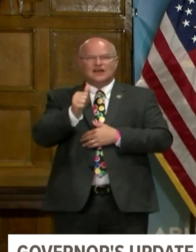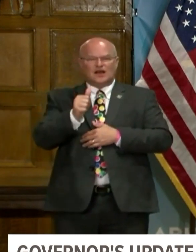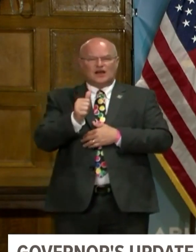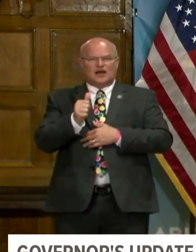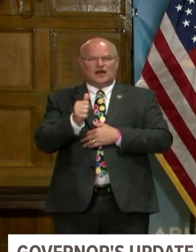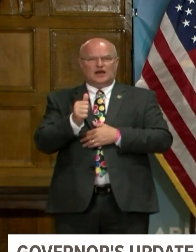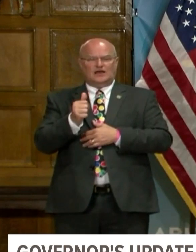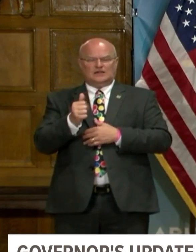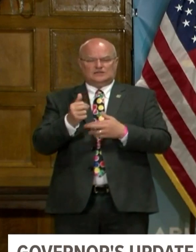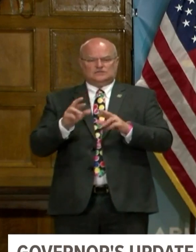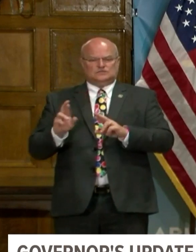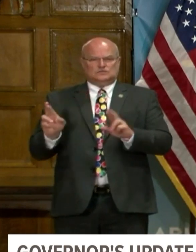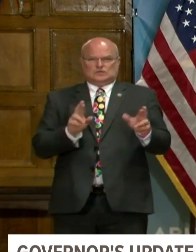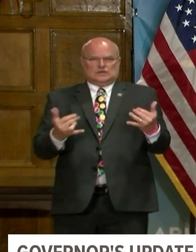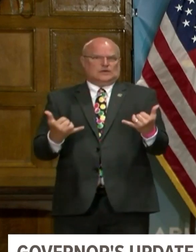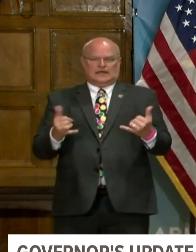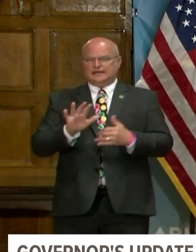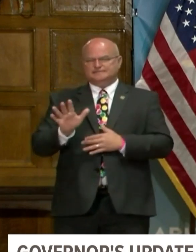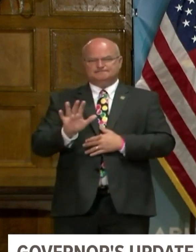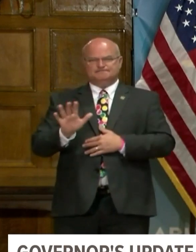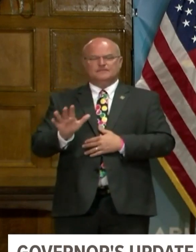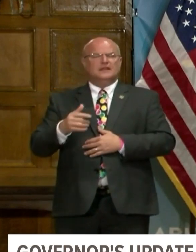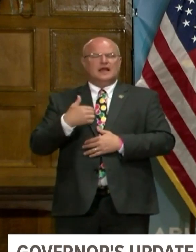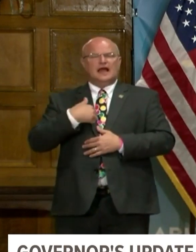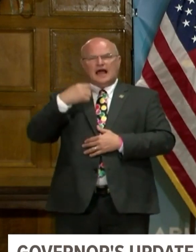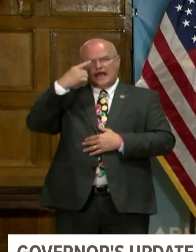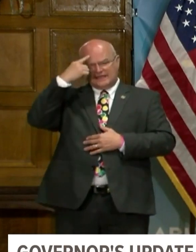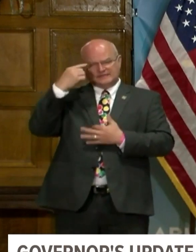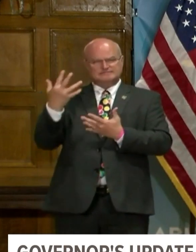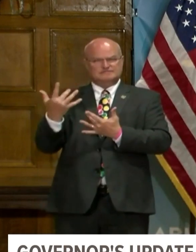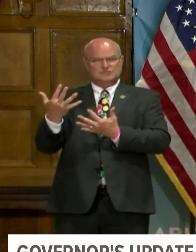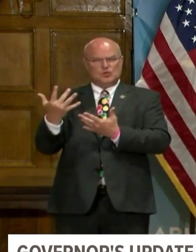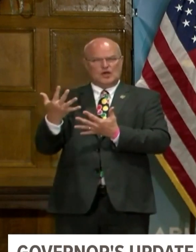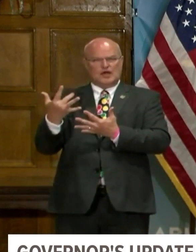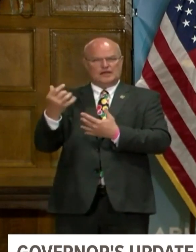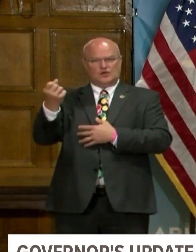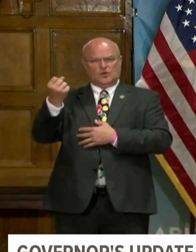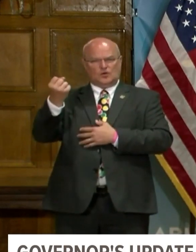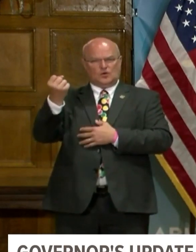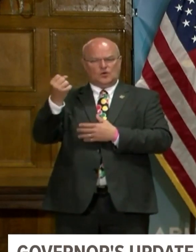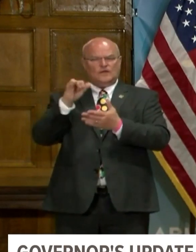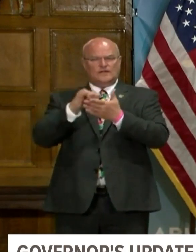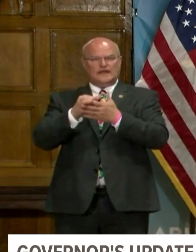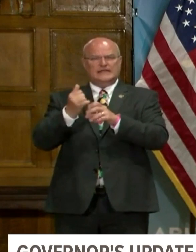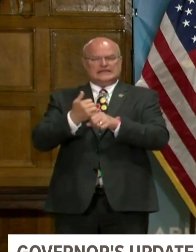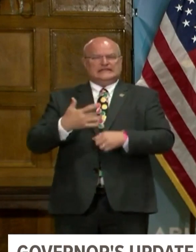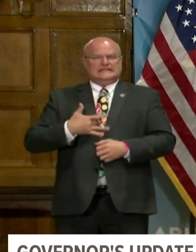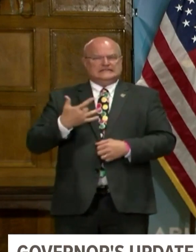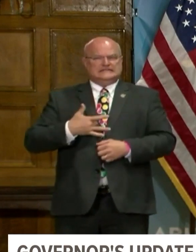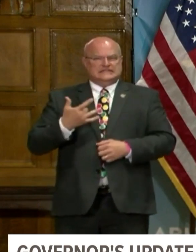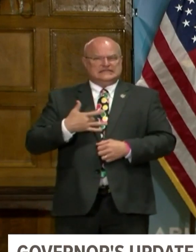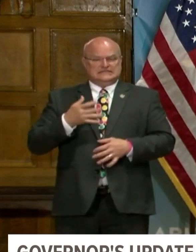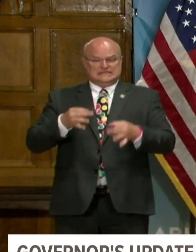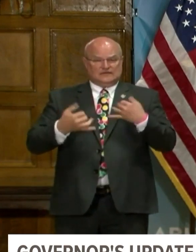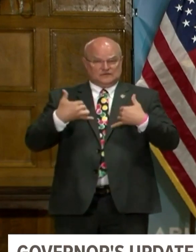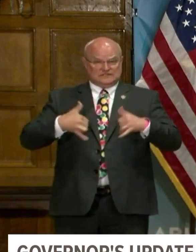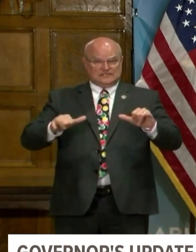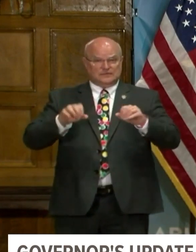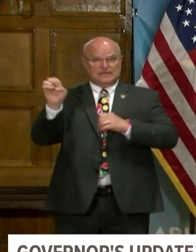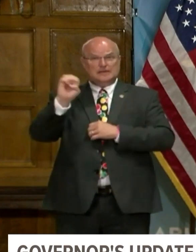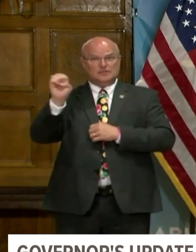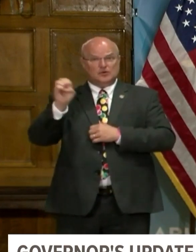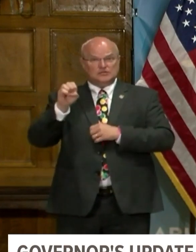front burner of my issues right now. I think we're going to need to wait a little bit longer to get a sense as to, one, whether we'll still